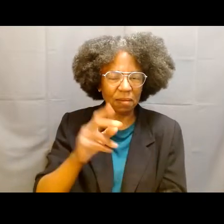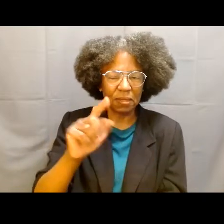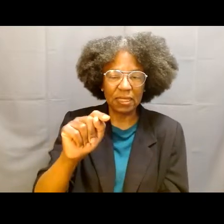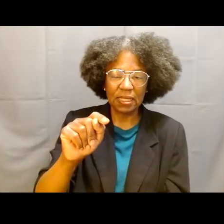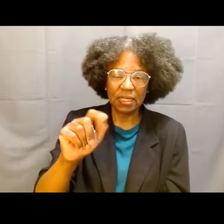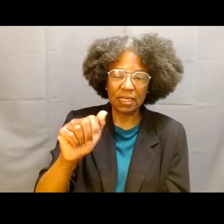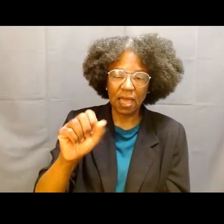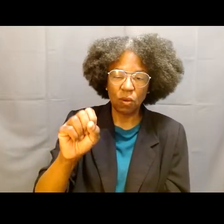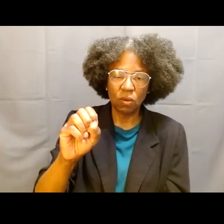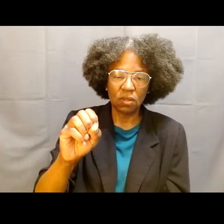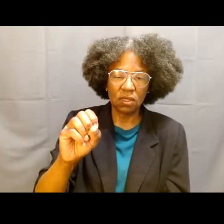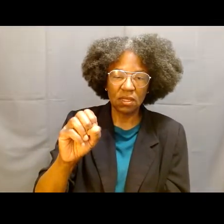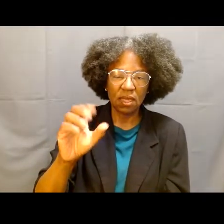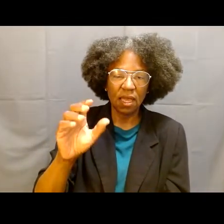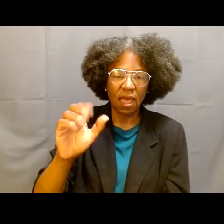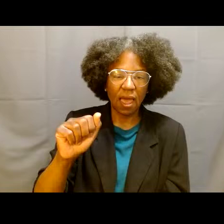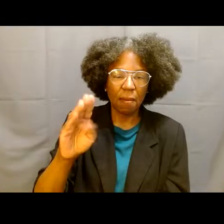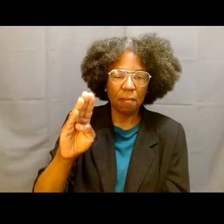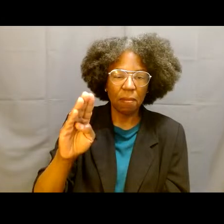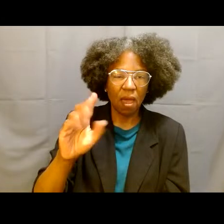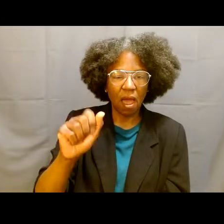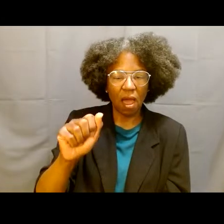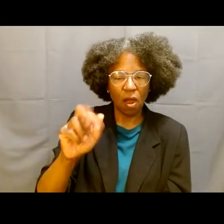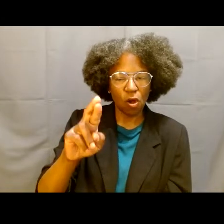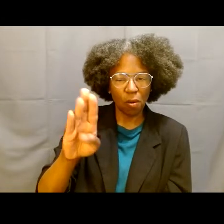Talia Arbel, apologies for the handwriting. No,